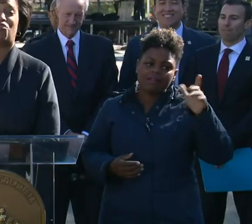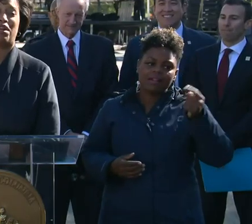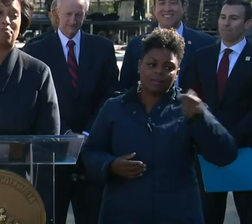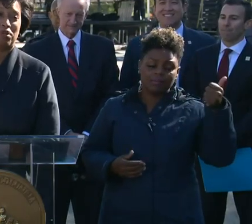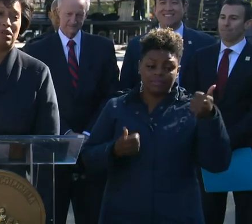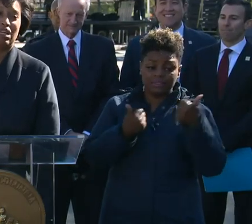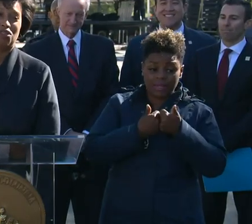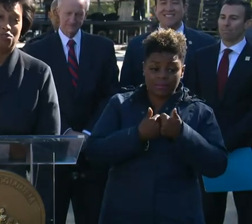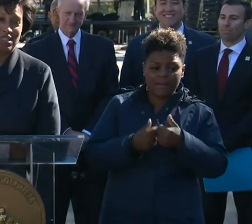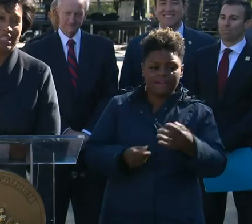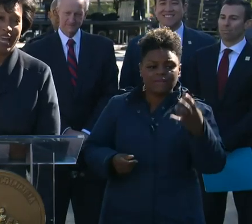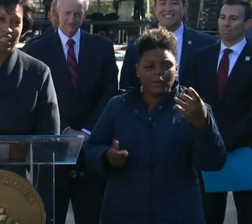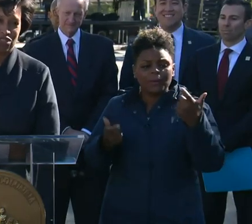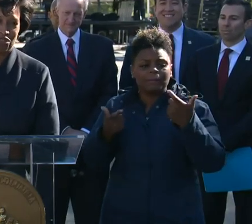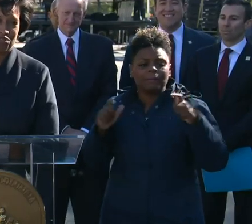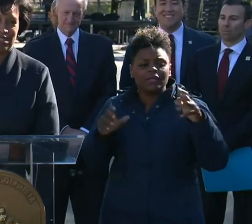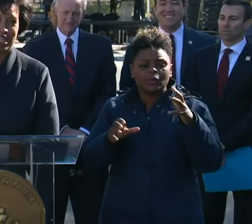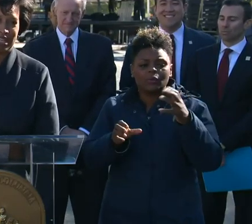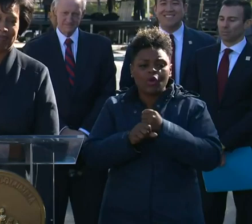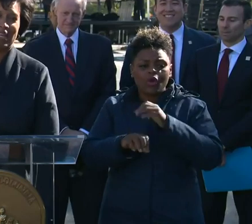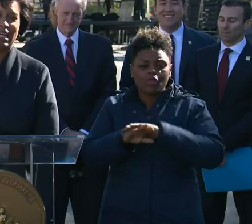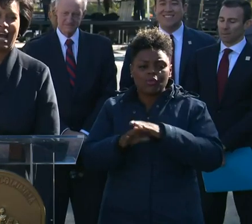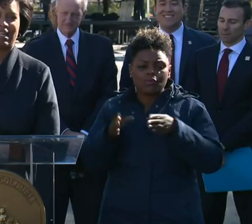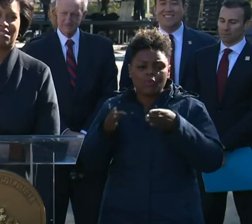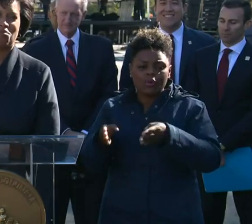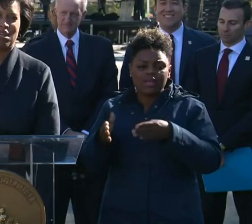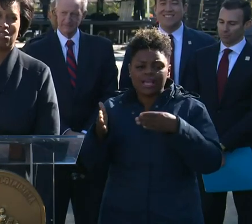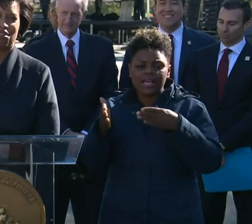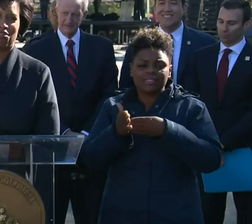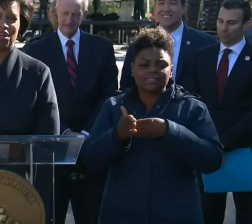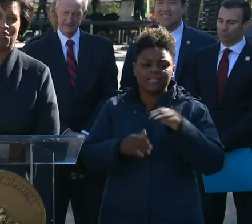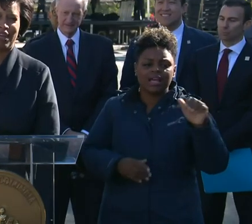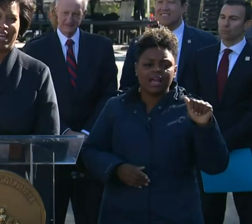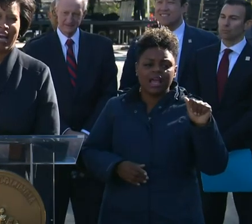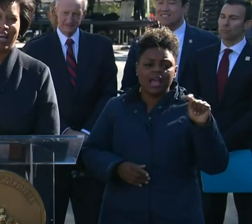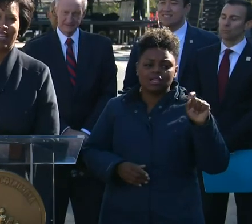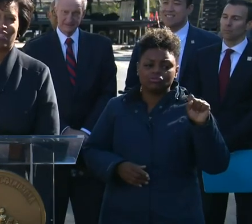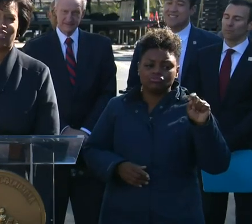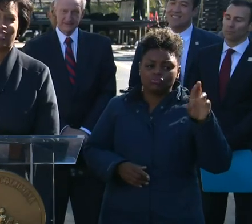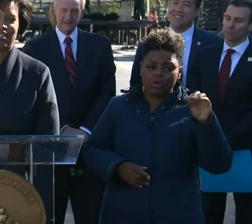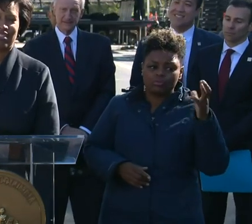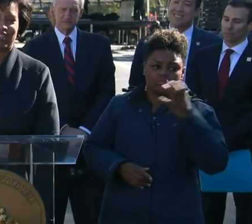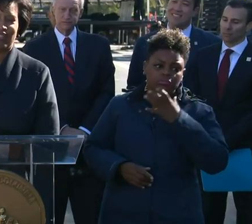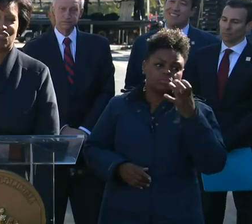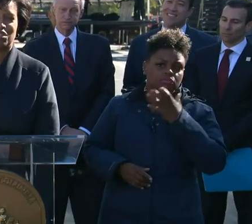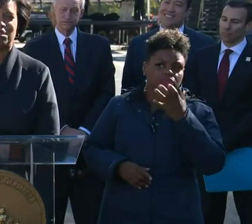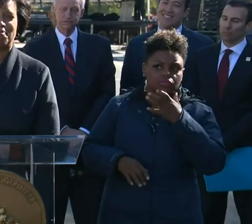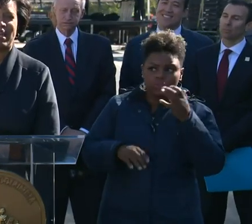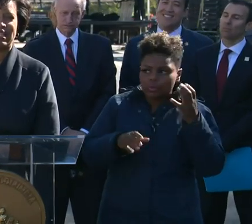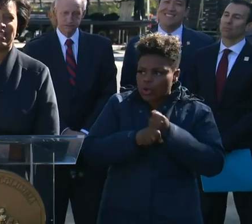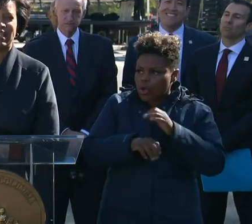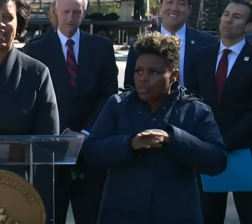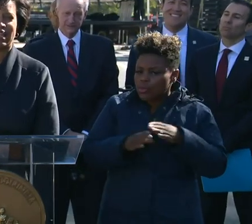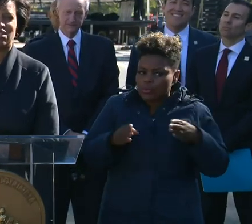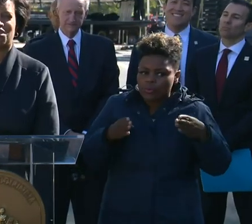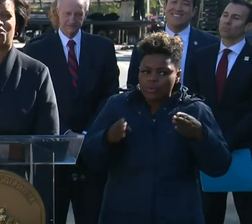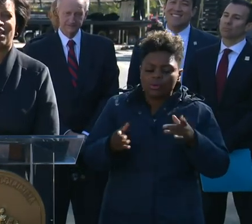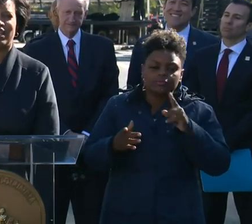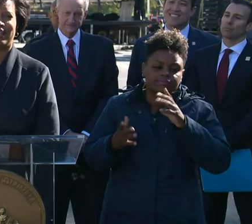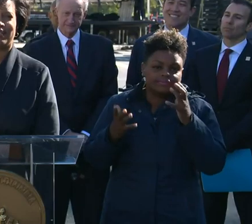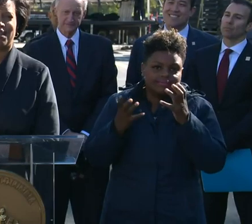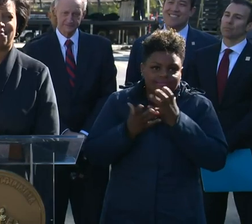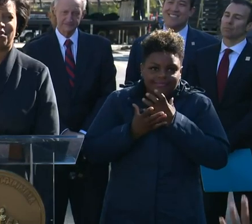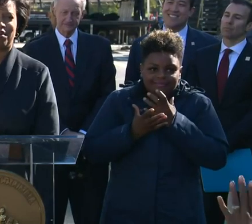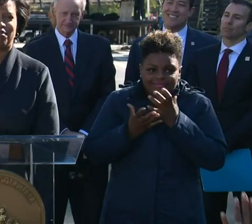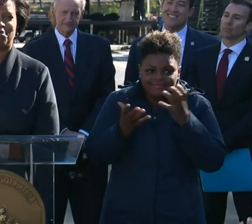an incredible Houston Astros team to win on the road is just amazing, and it is a